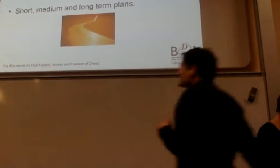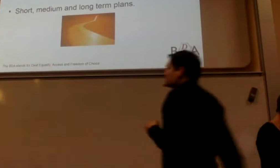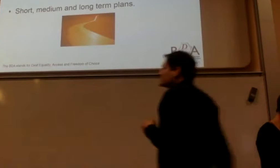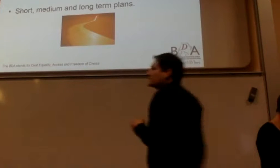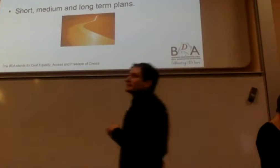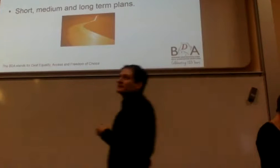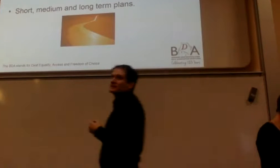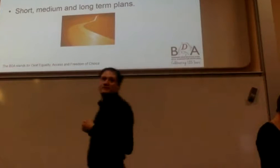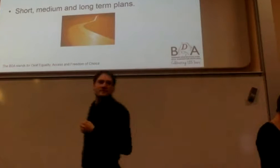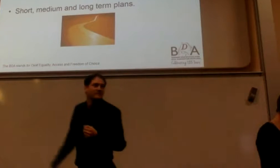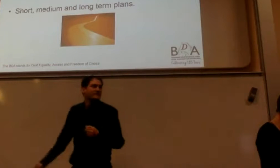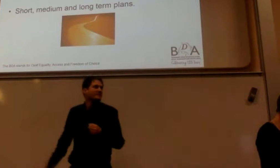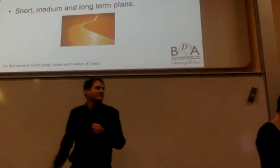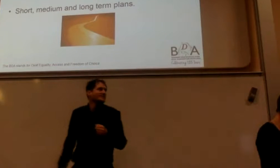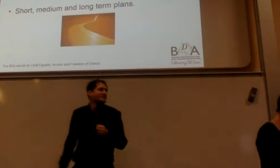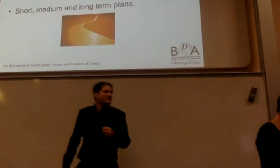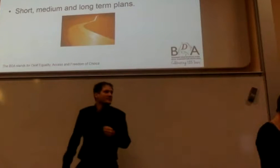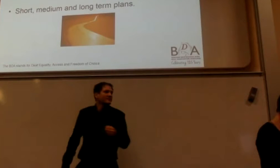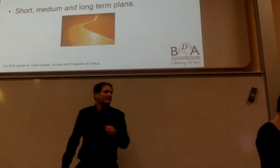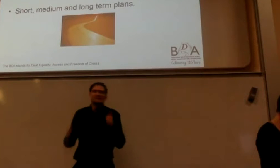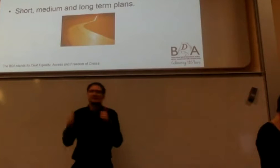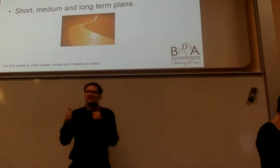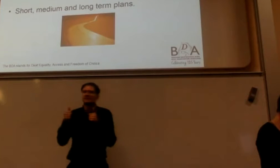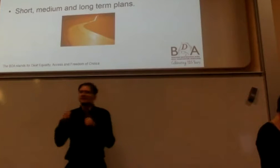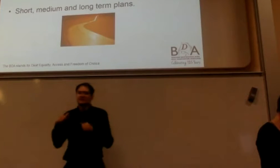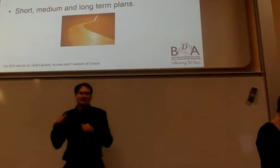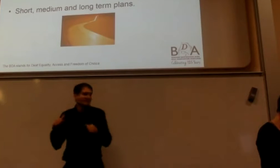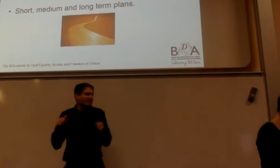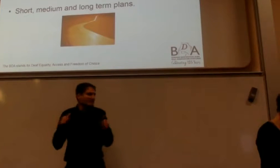Okay, and we have one more question. We have one more